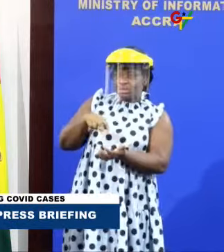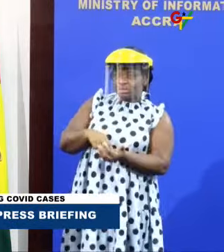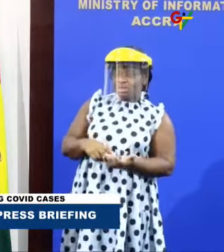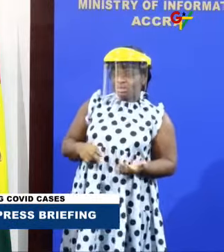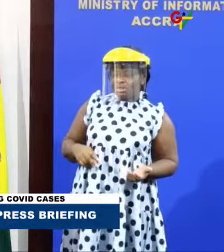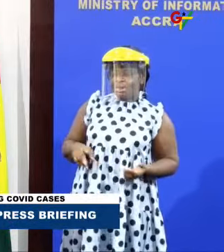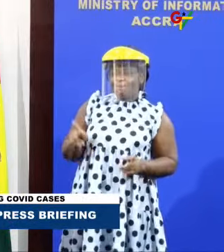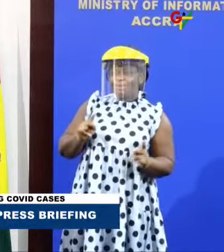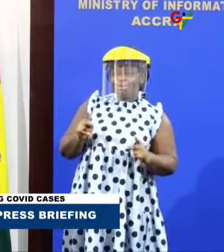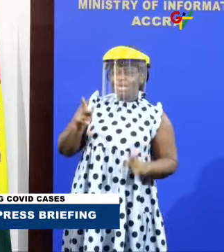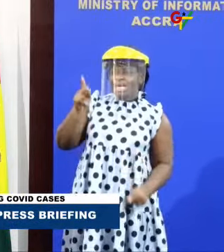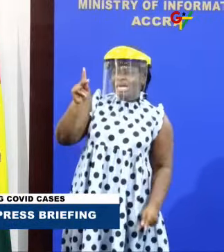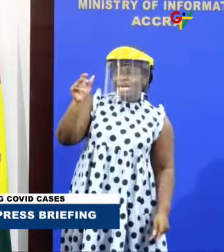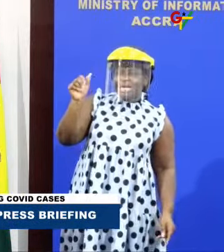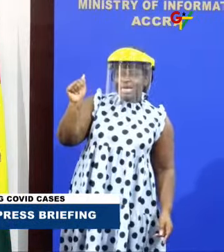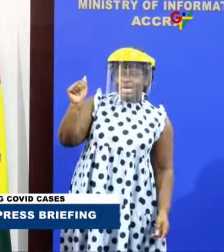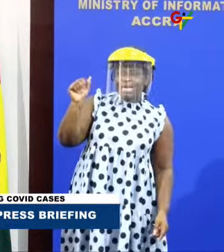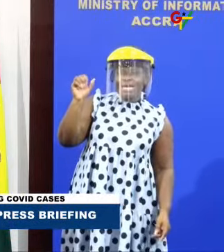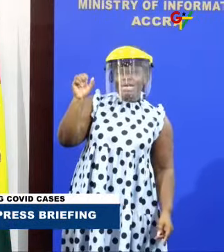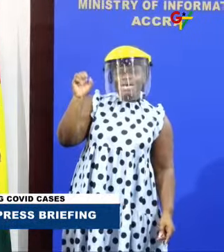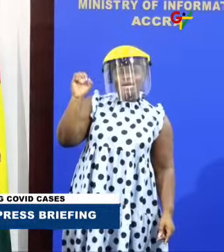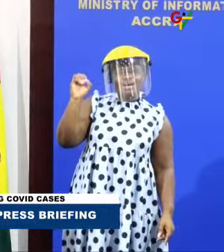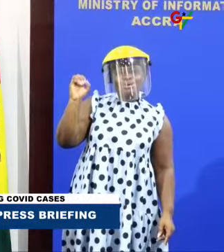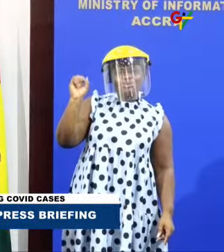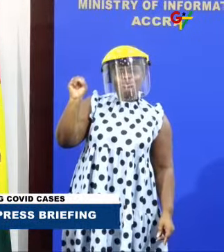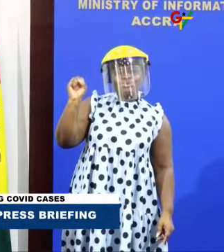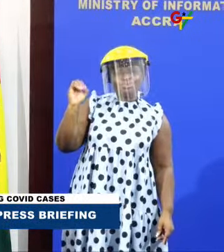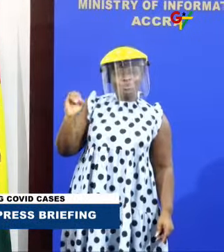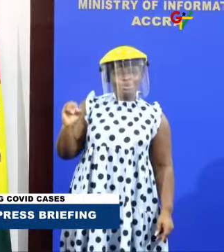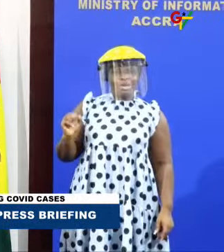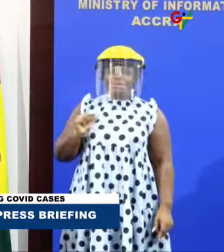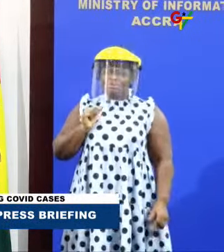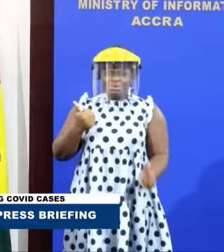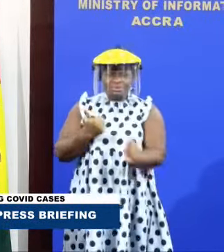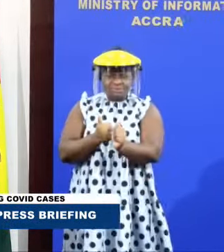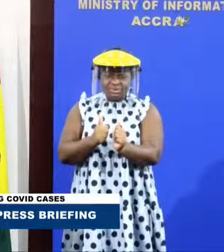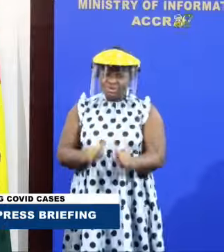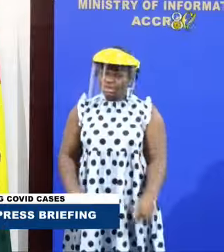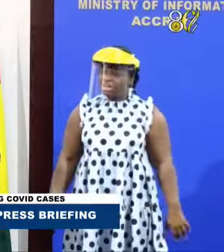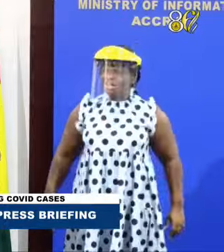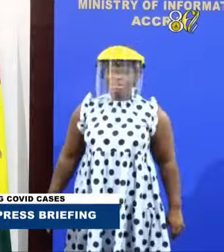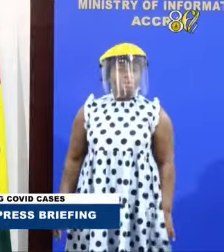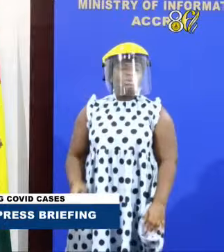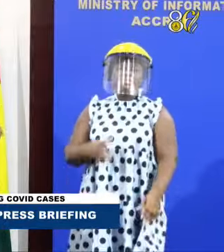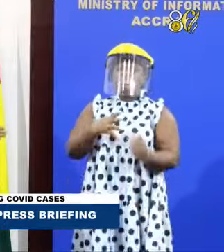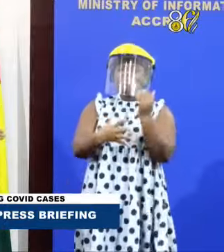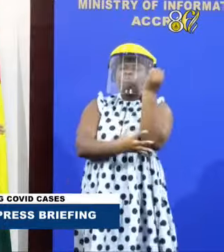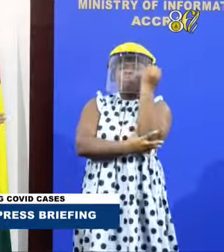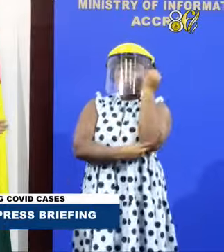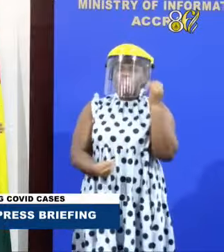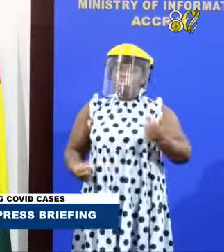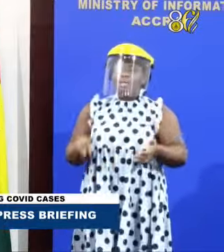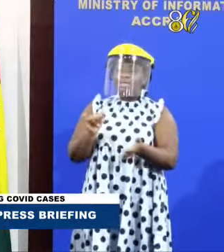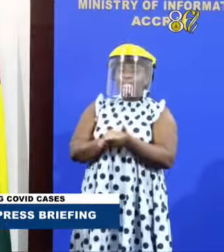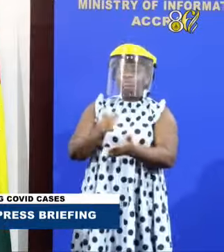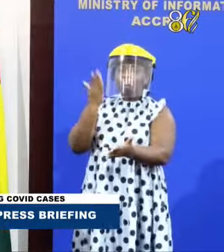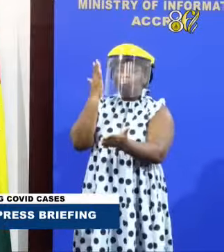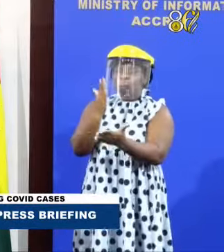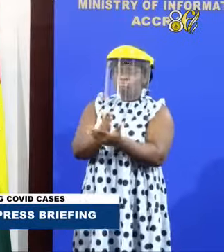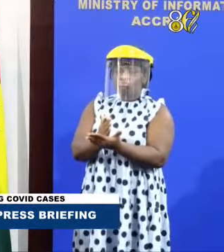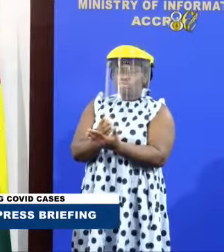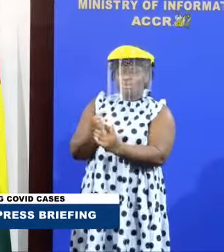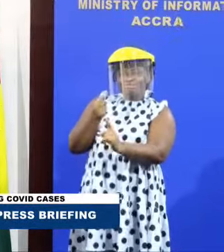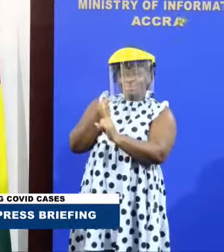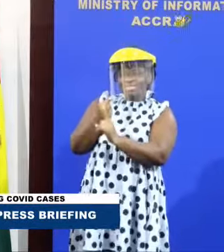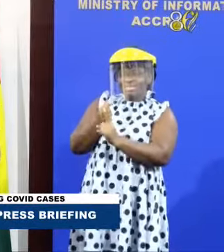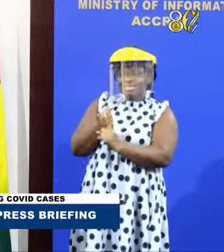see people in Kaswa everywhere not adhering. So obviously the adherence was poor. And that's why we moved from the we were at the